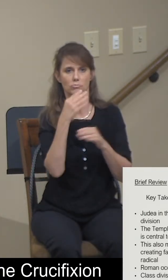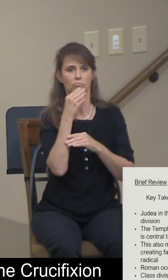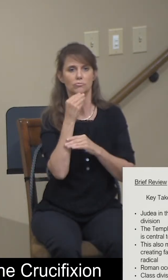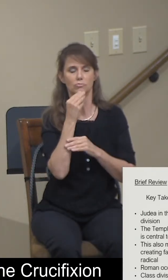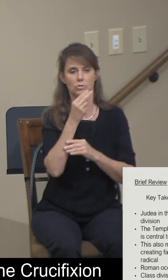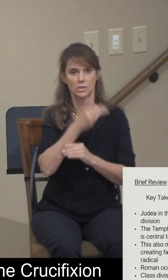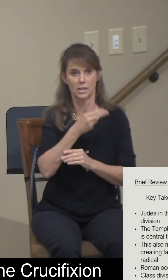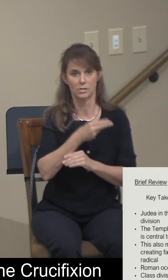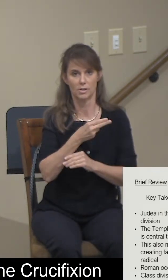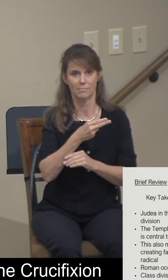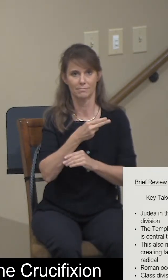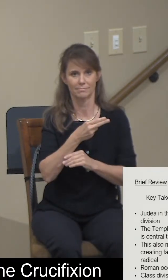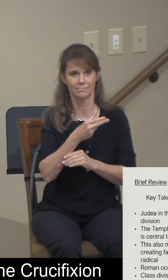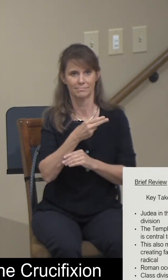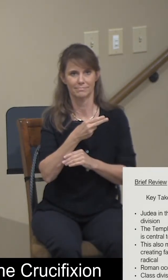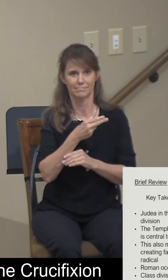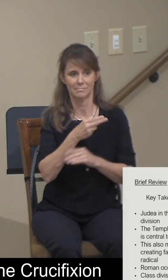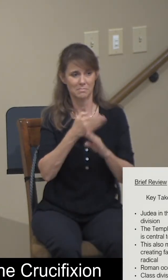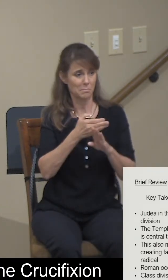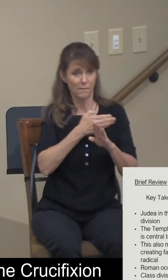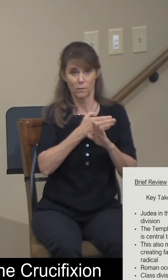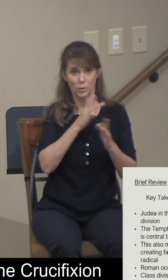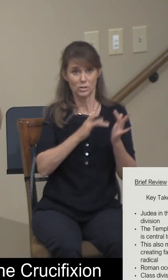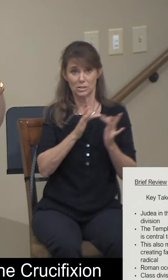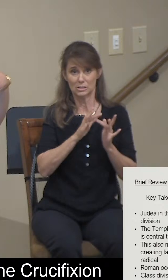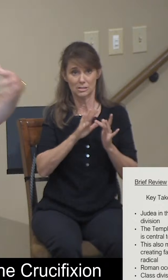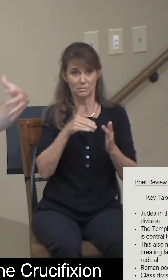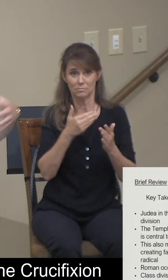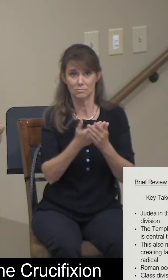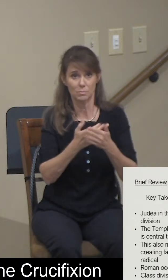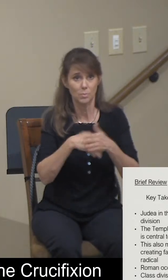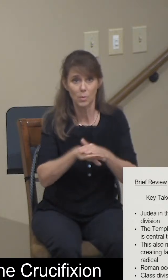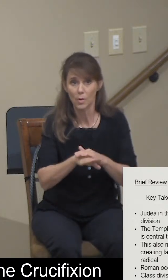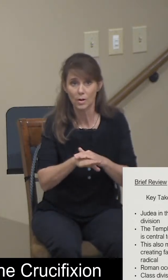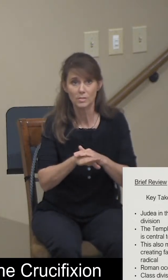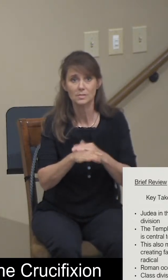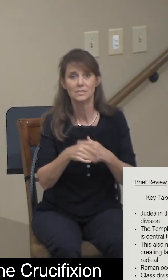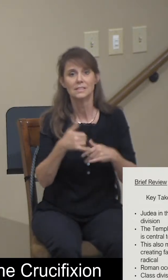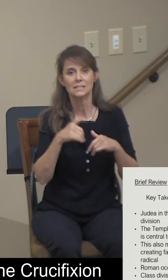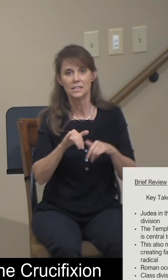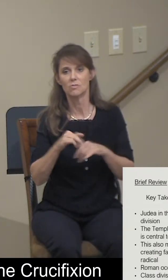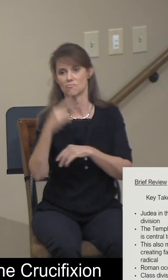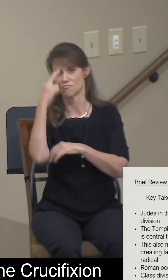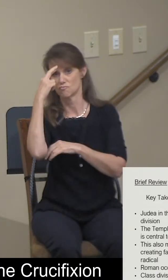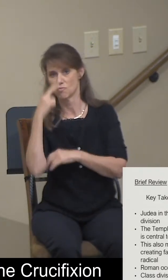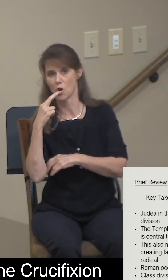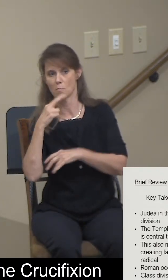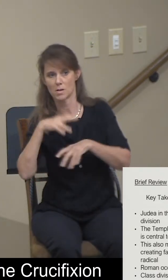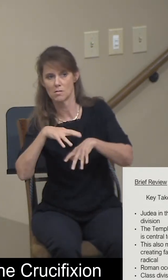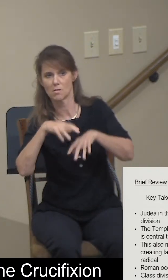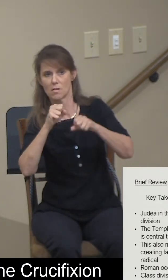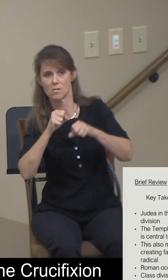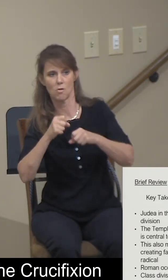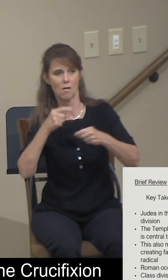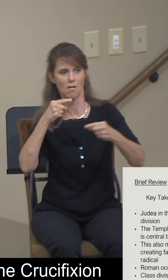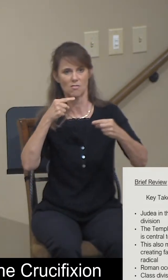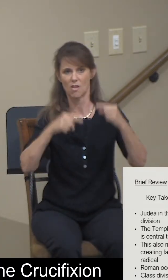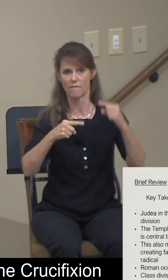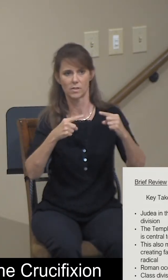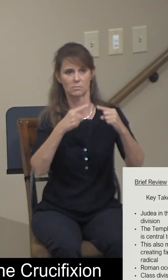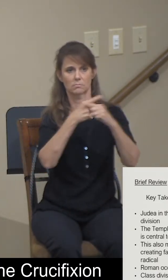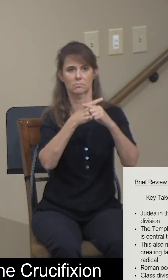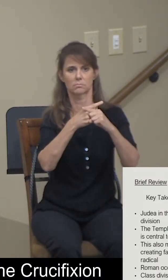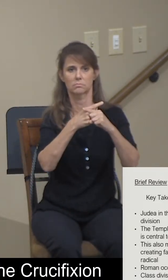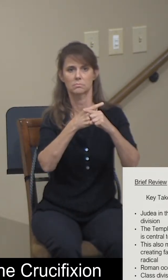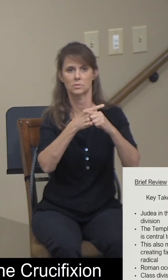fray. There's a lot going on, whether it's between Roman occupation or between conflicts of